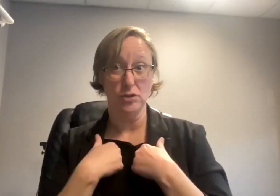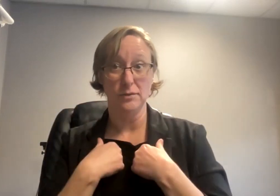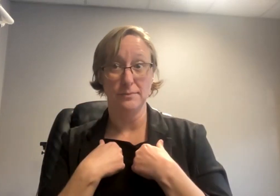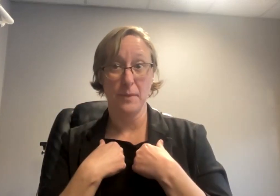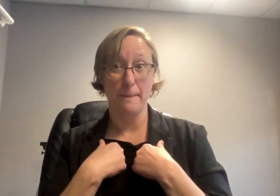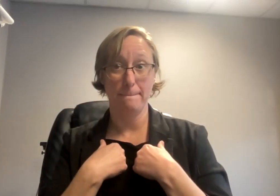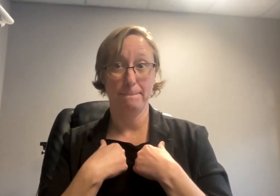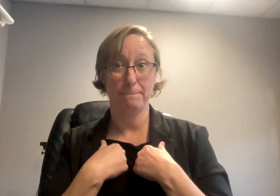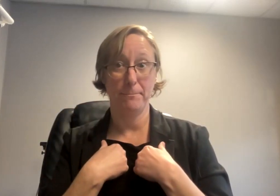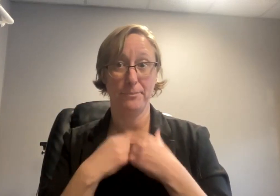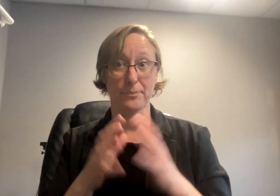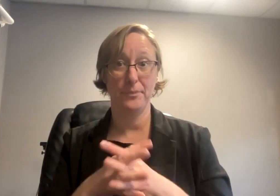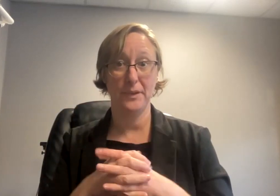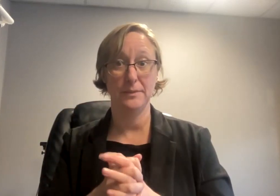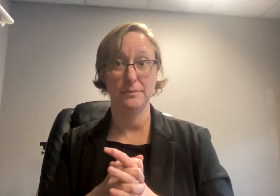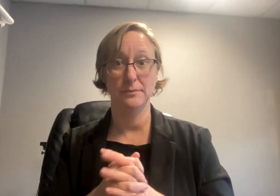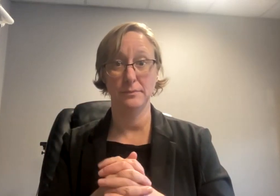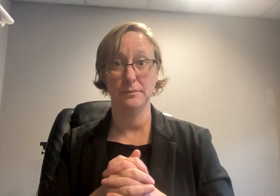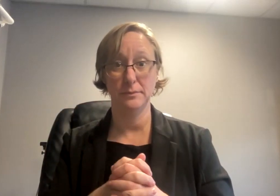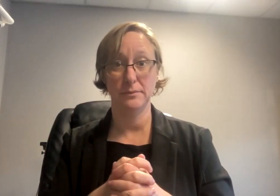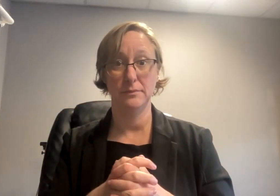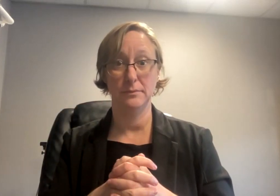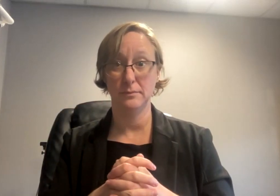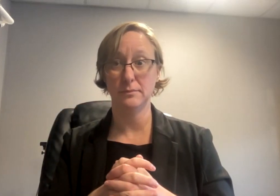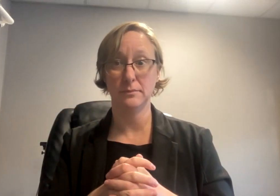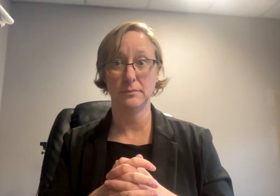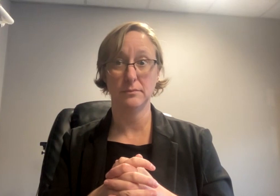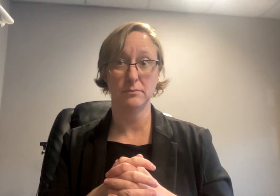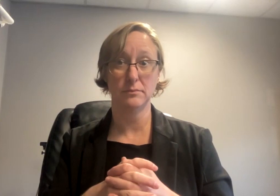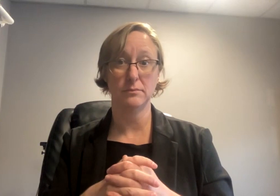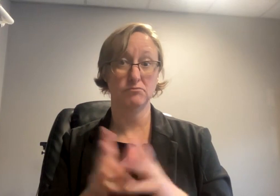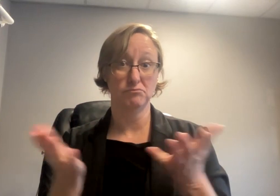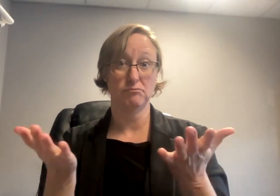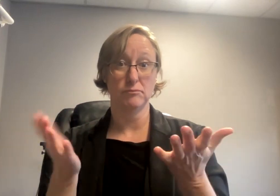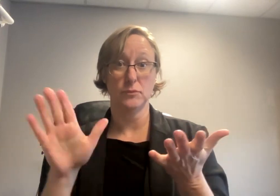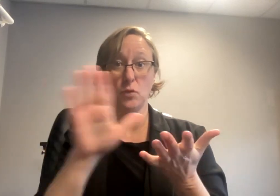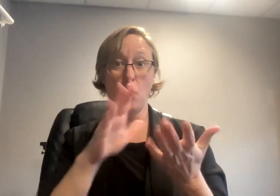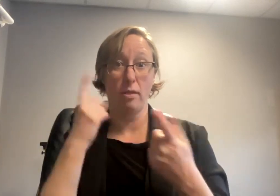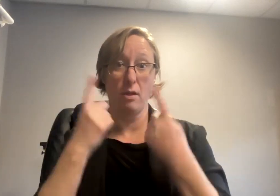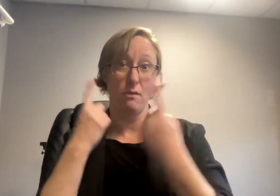Yes, no, and multiple choice for some questions.